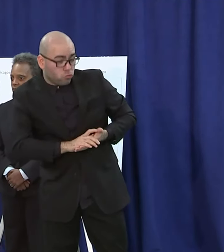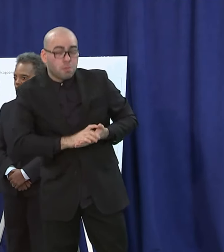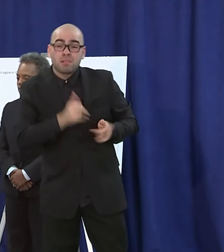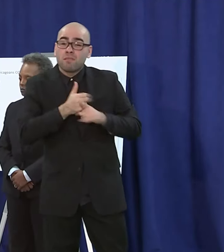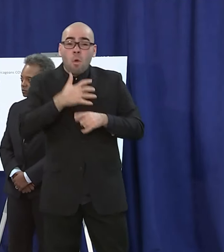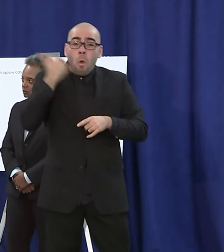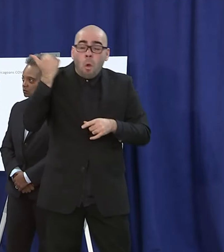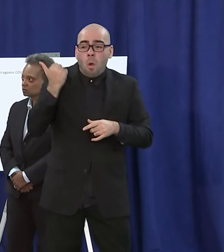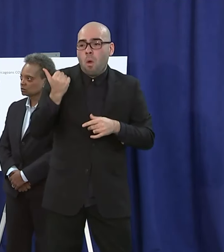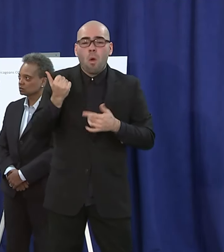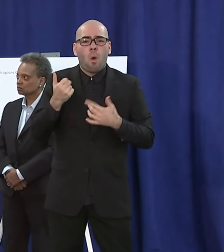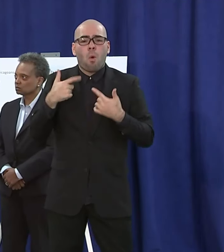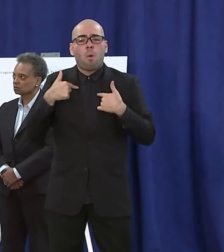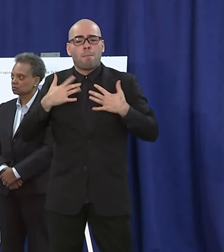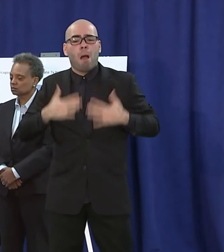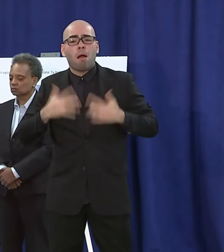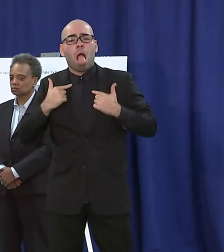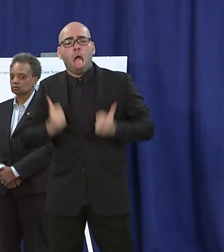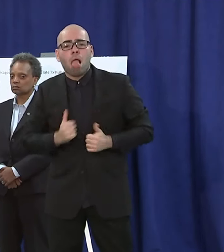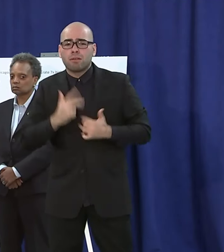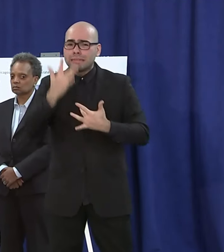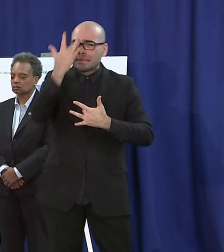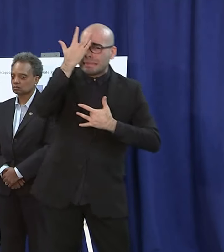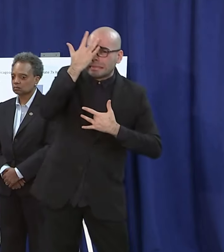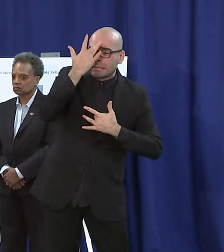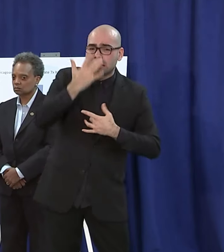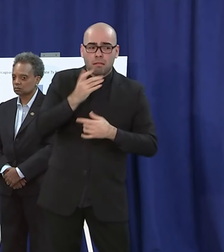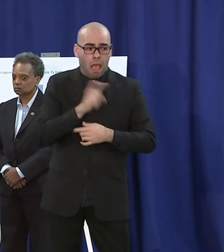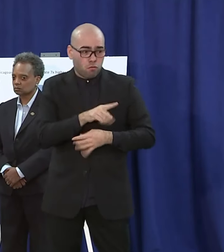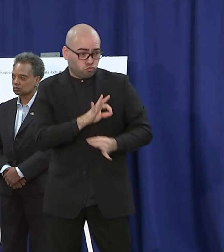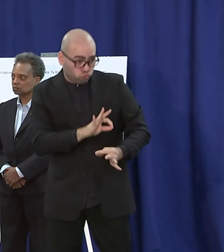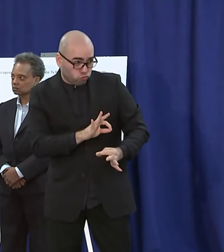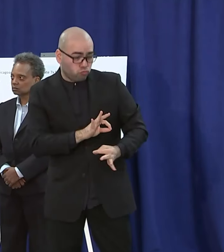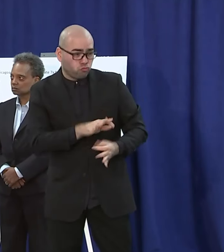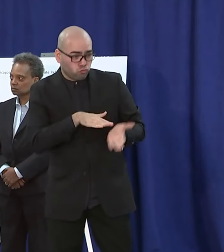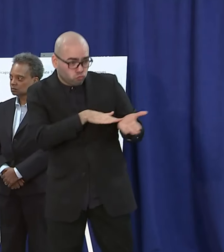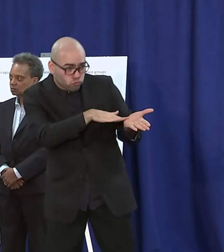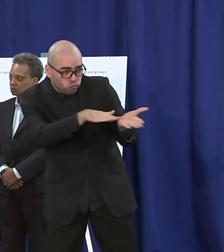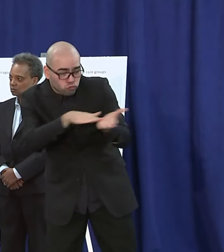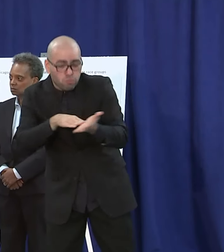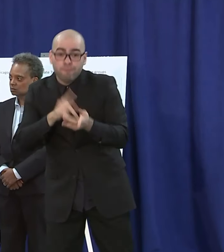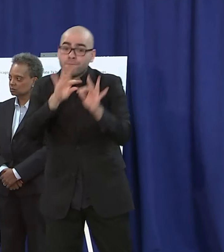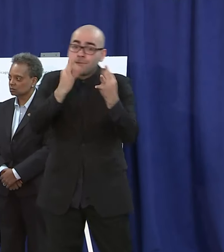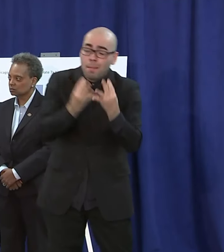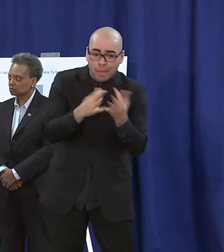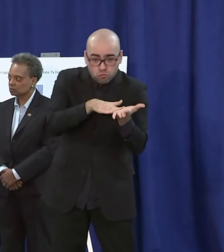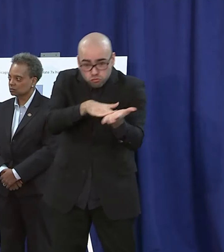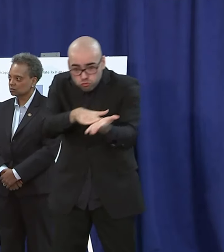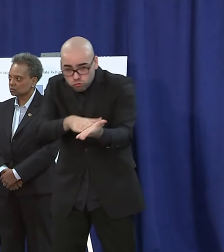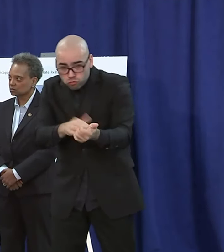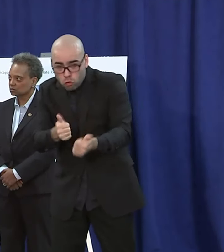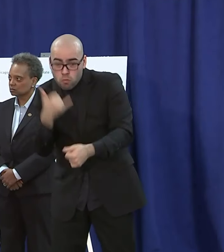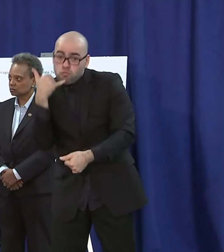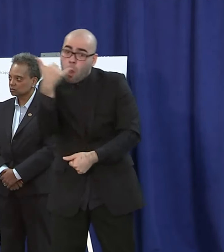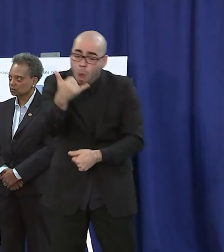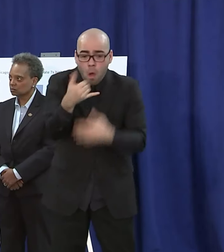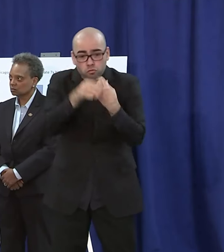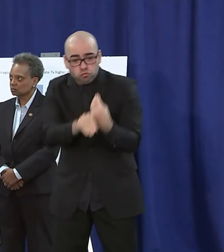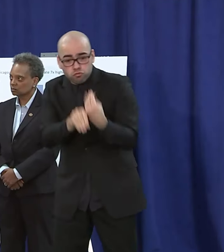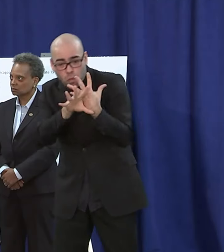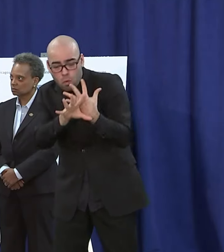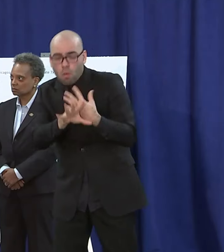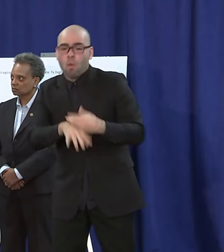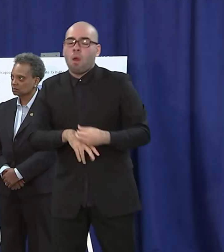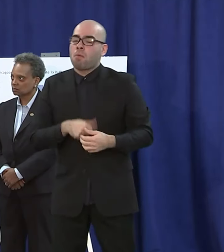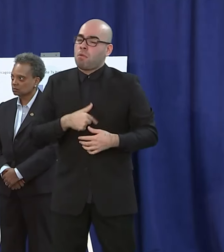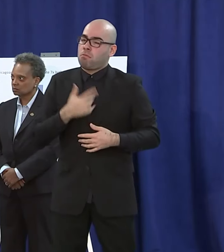infirm. Check on your family members. Put a call in. I particularly like what Mayor Lightfoot's